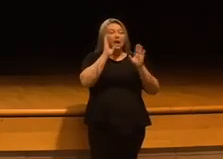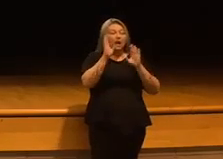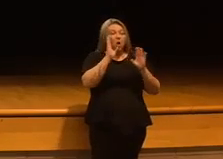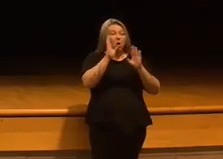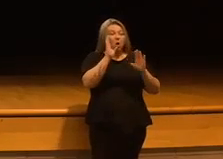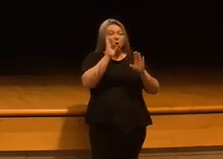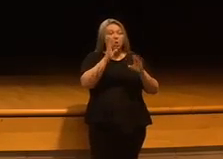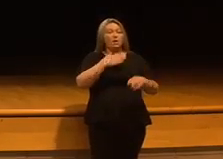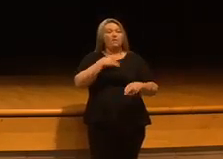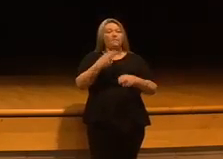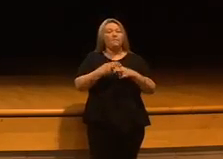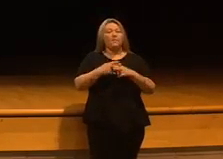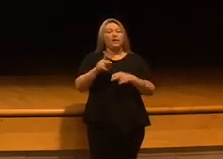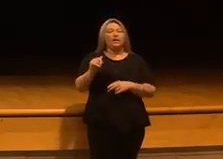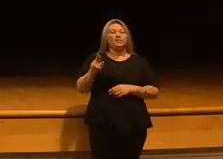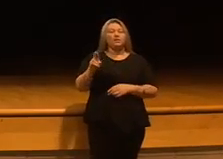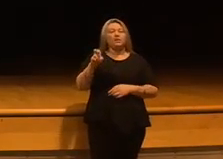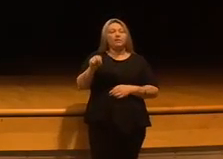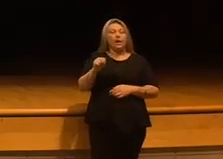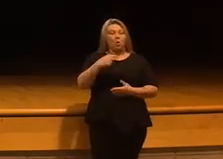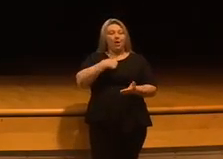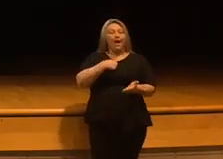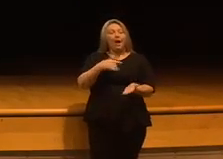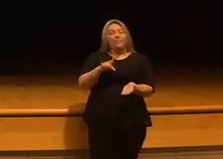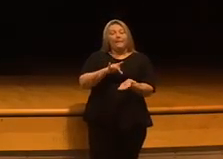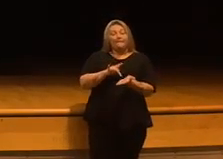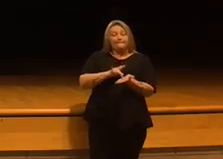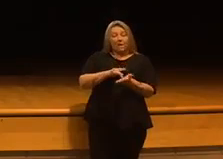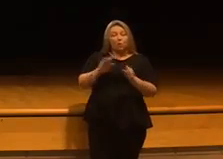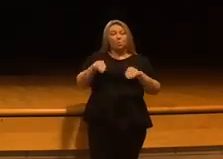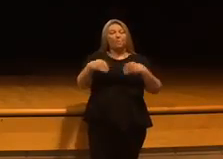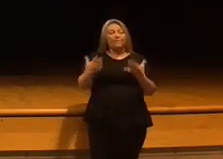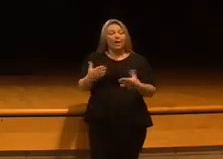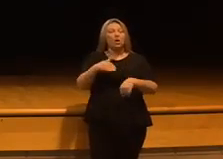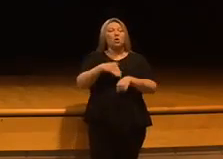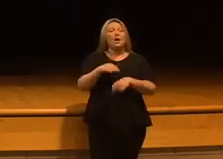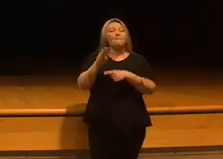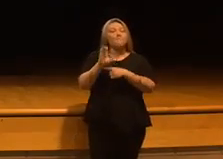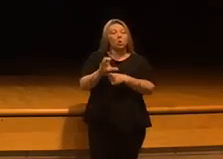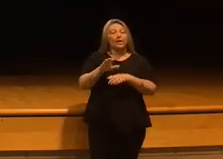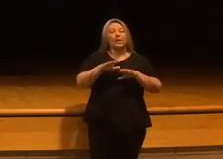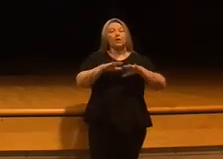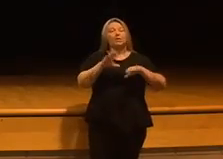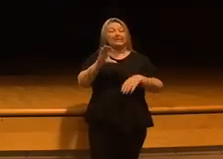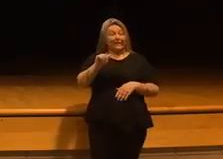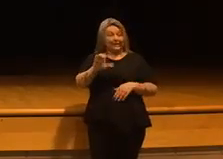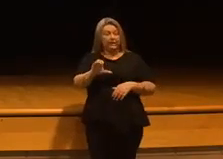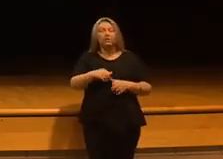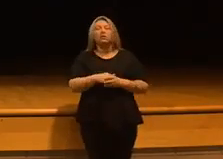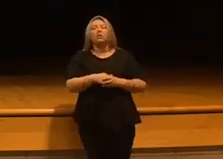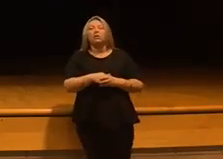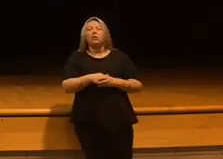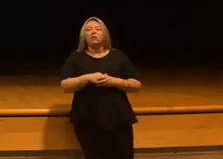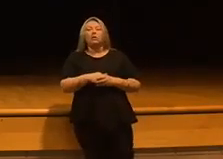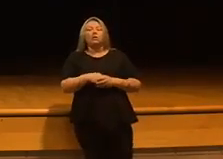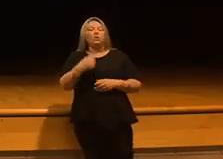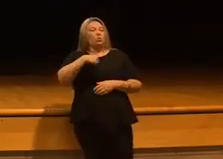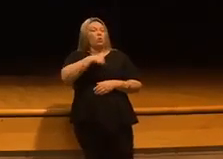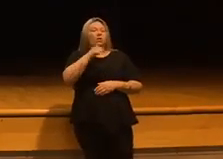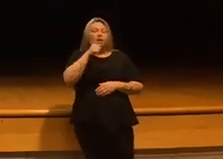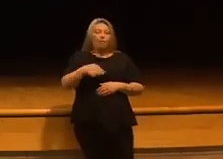Hello, my name is Karen Lazier. I'm the medical provider at the Burke County Children's Advocacy Center. We're a local